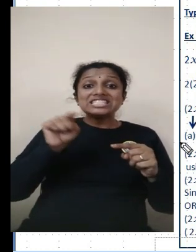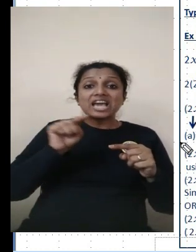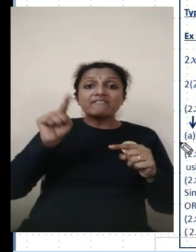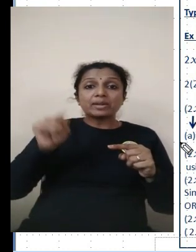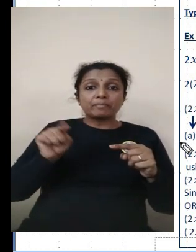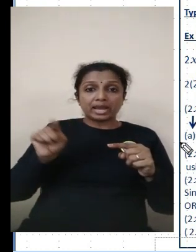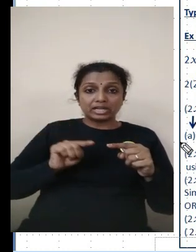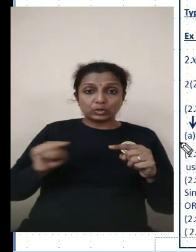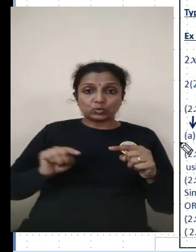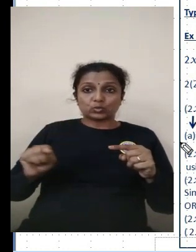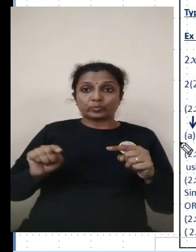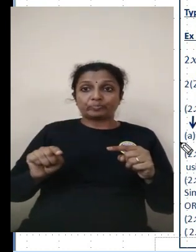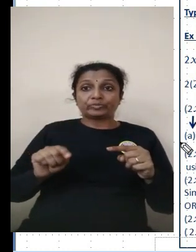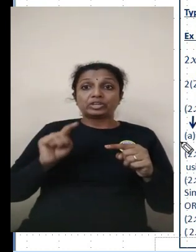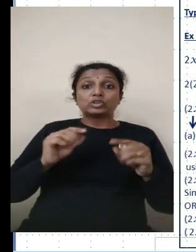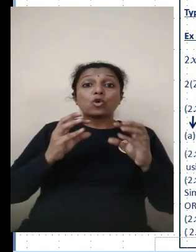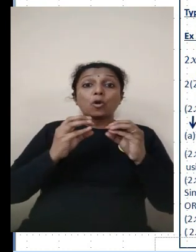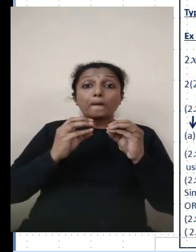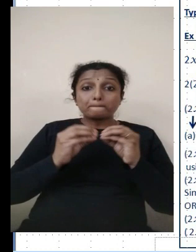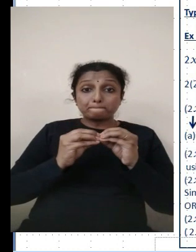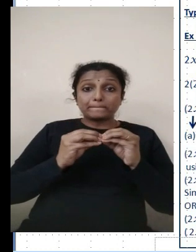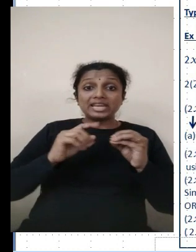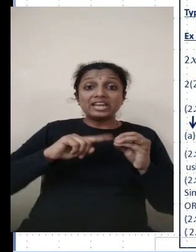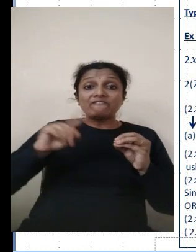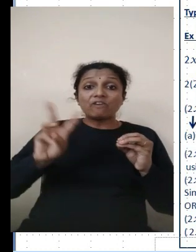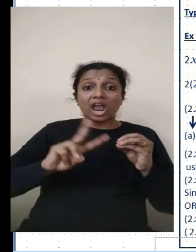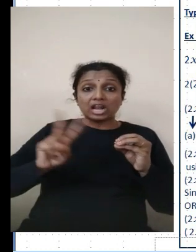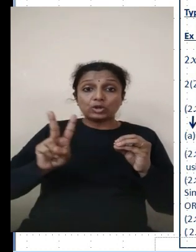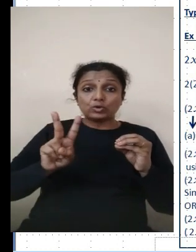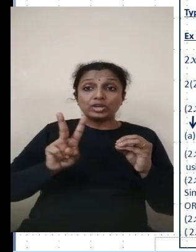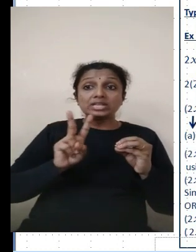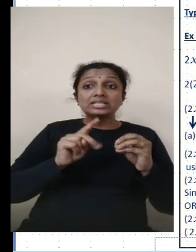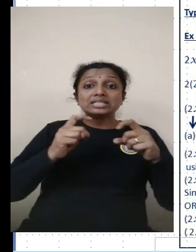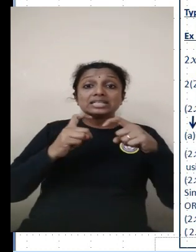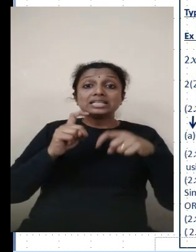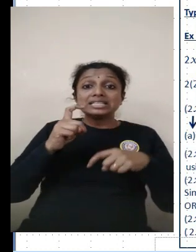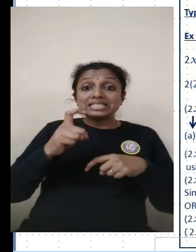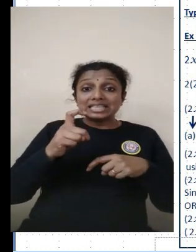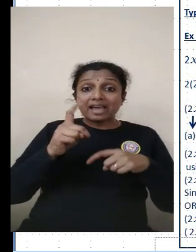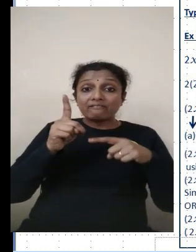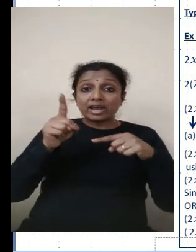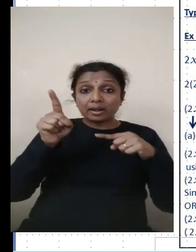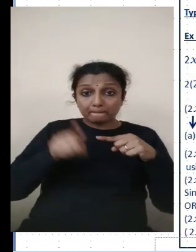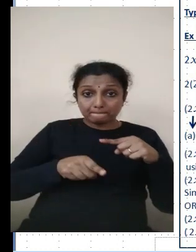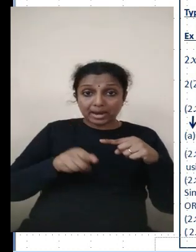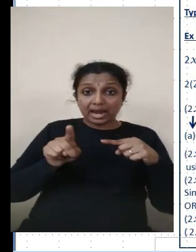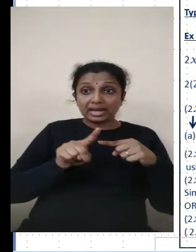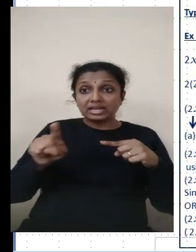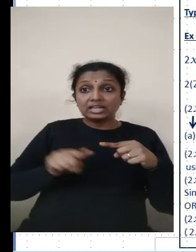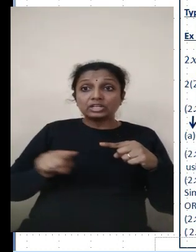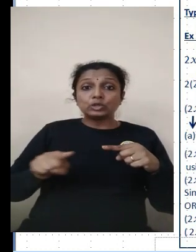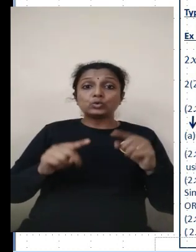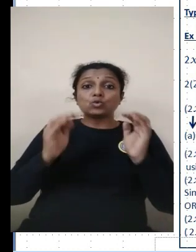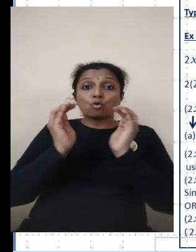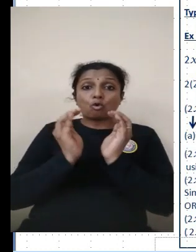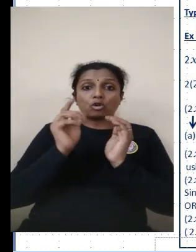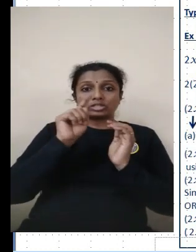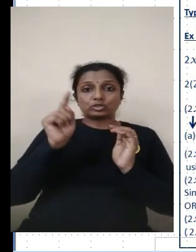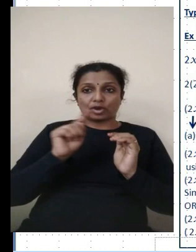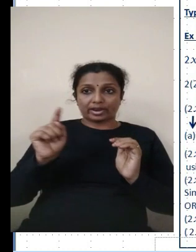get 7 by 2. So that is why we have multiplied this by b, which is 7 by 2.